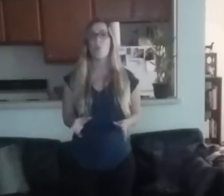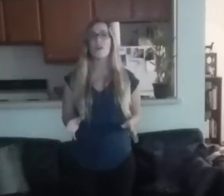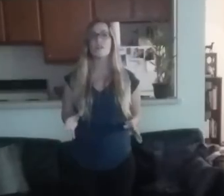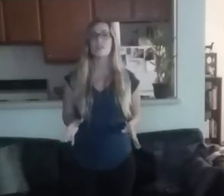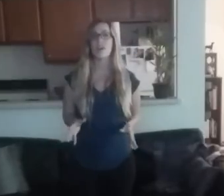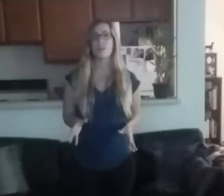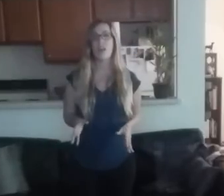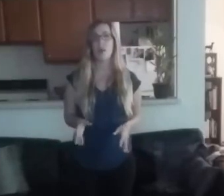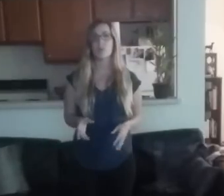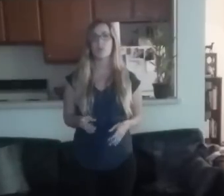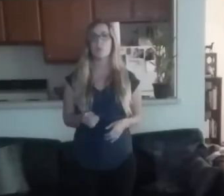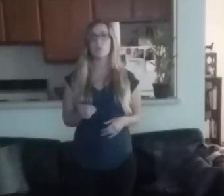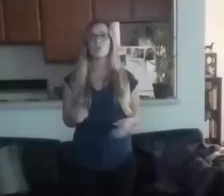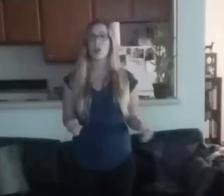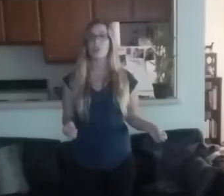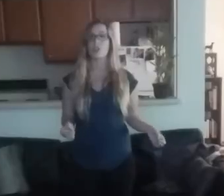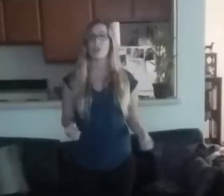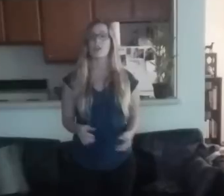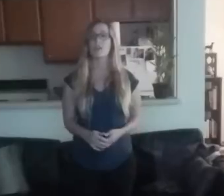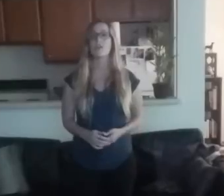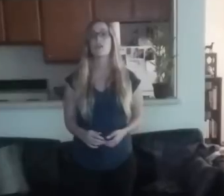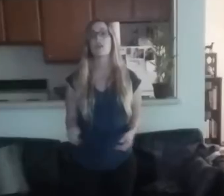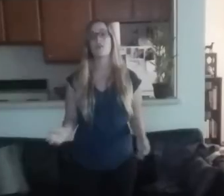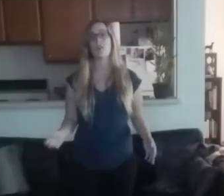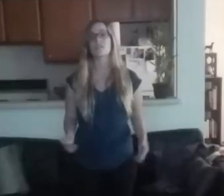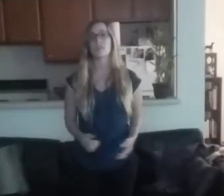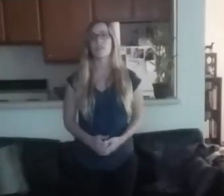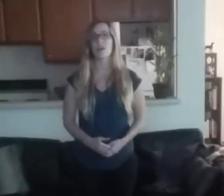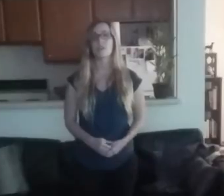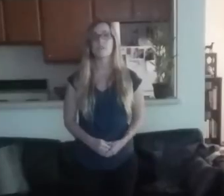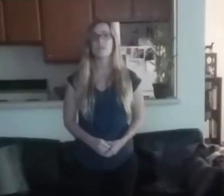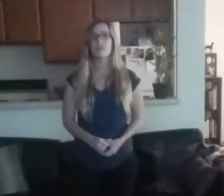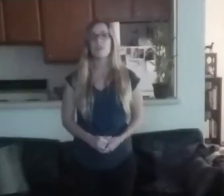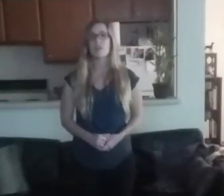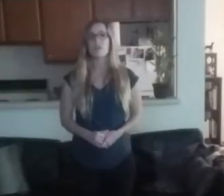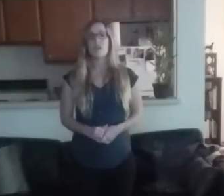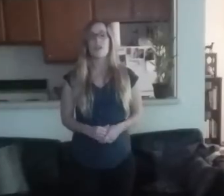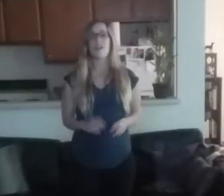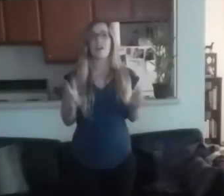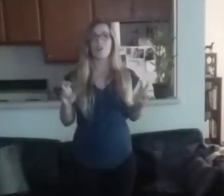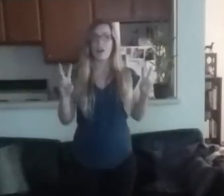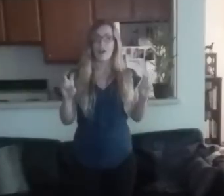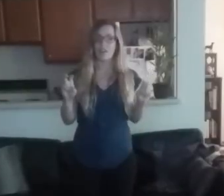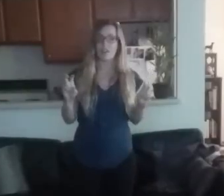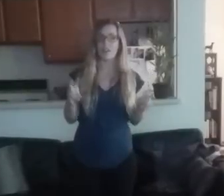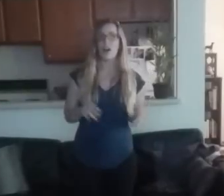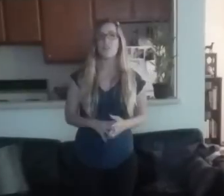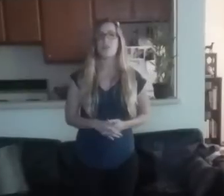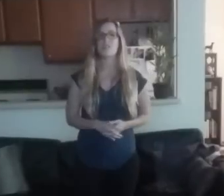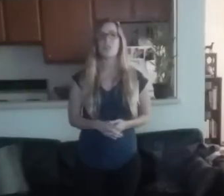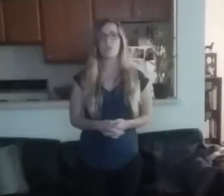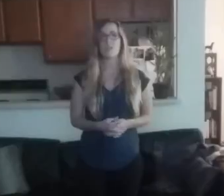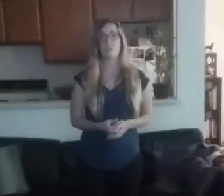what exactly happens when you crack your neck. It may save lives. Neck cracking, otherwise known as